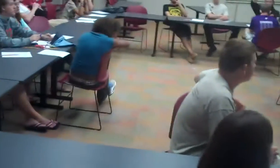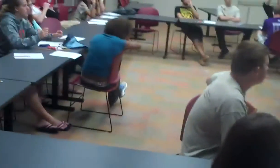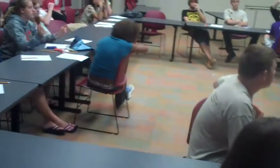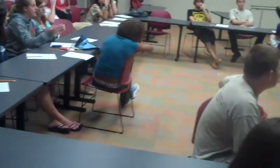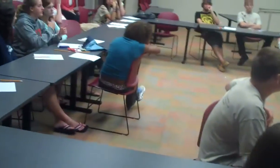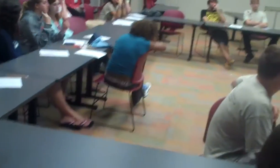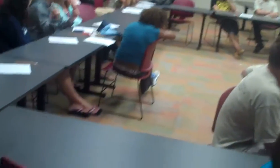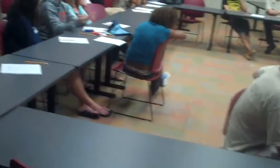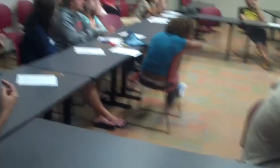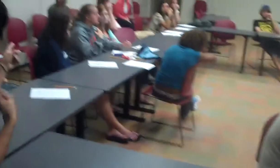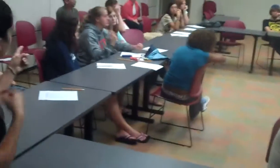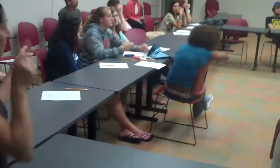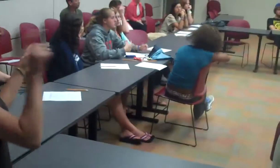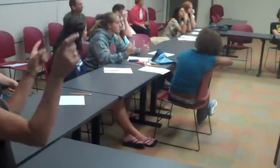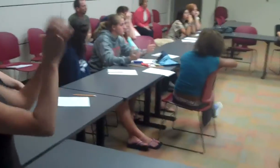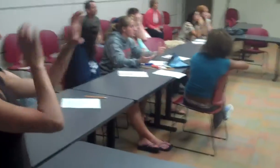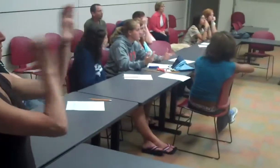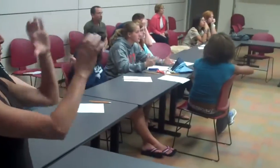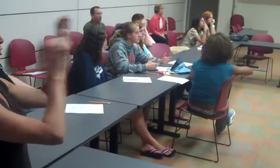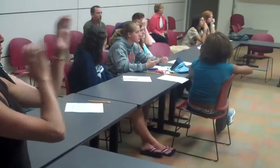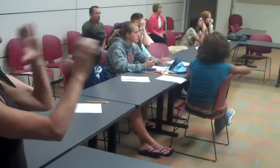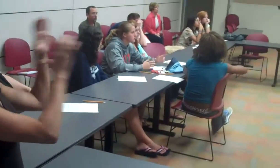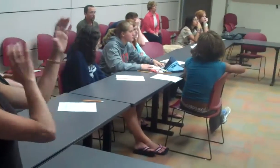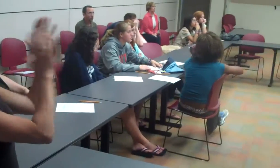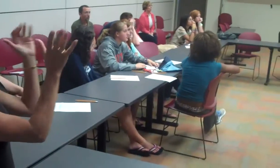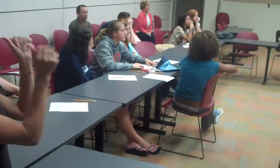You want to communicate with your teammates, your teammates, teammates, whatever.